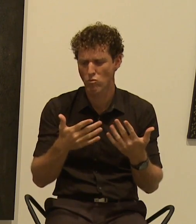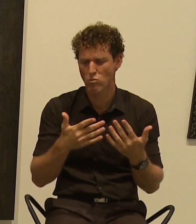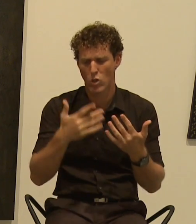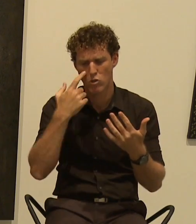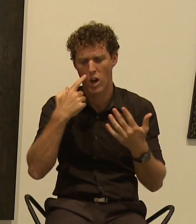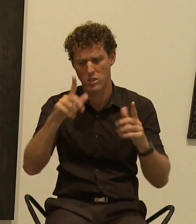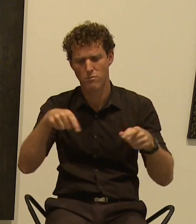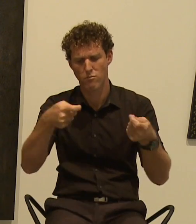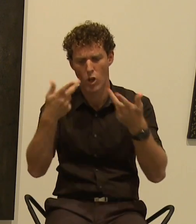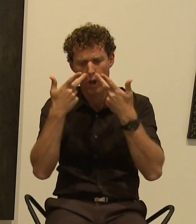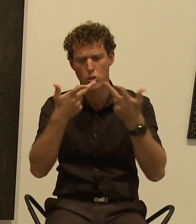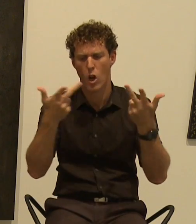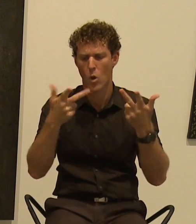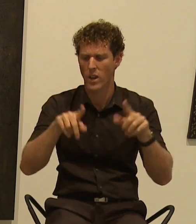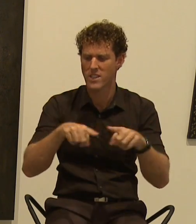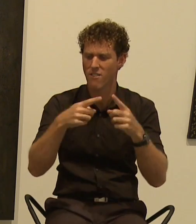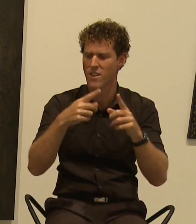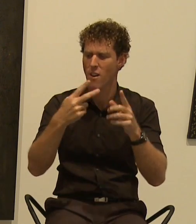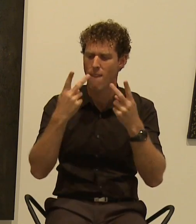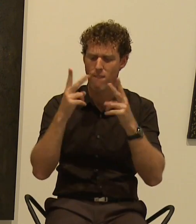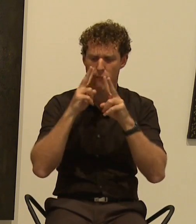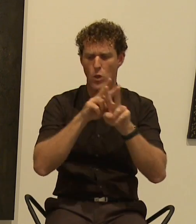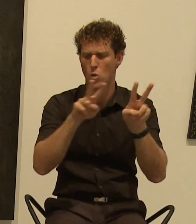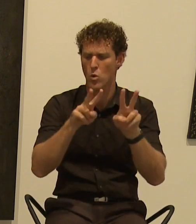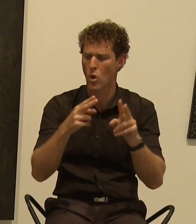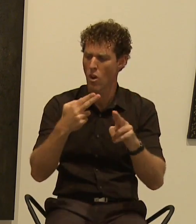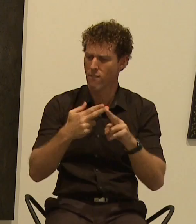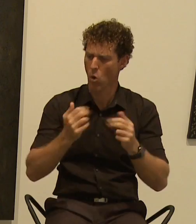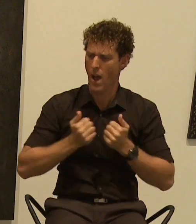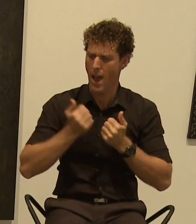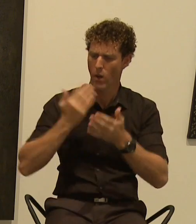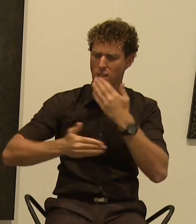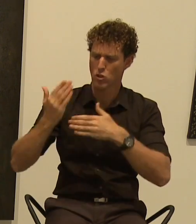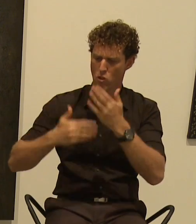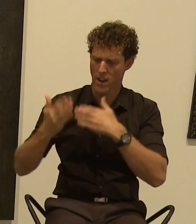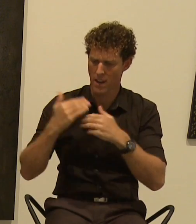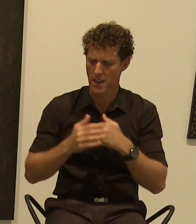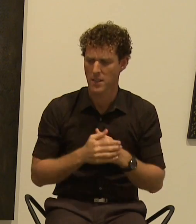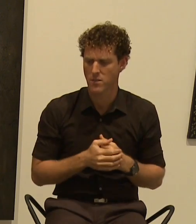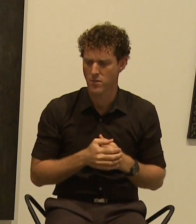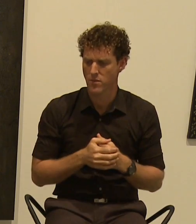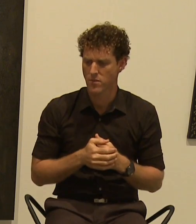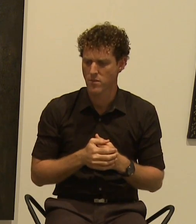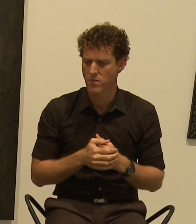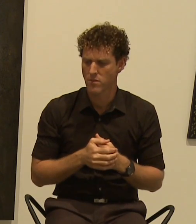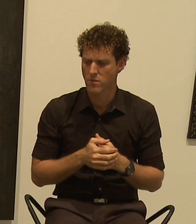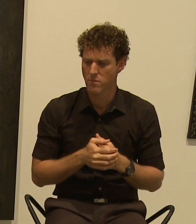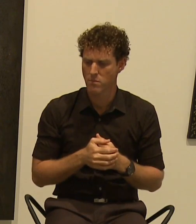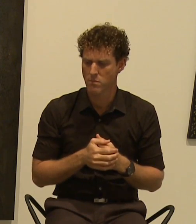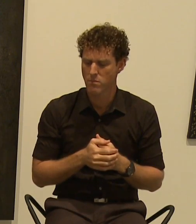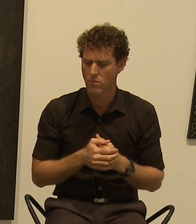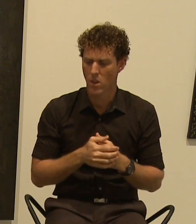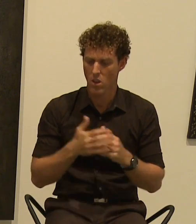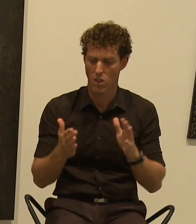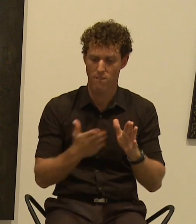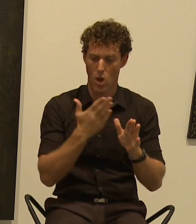presenting a different view on our history. And the